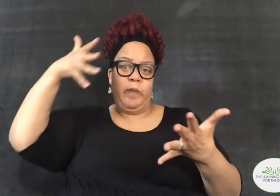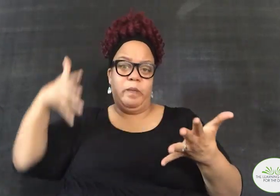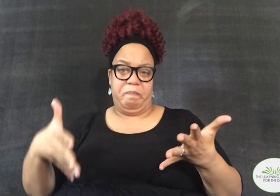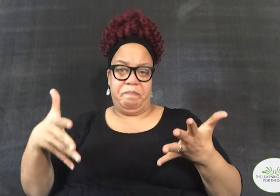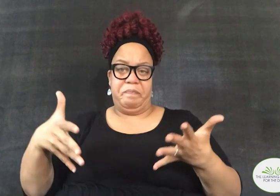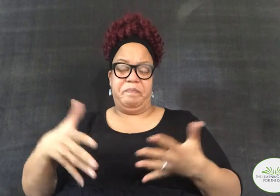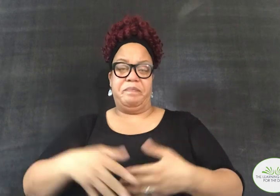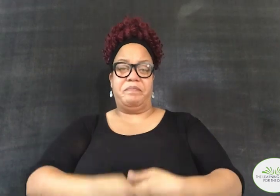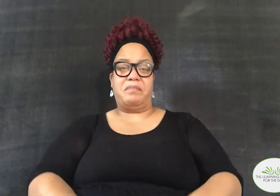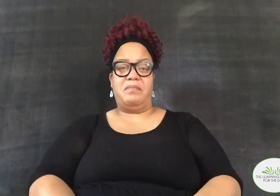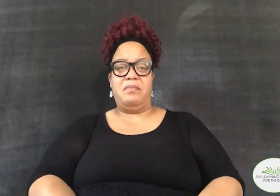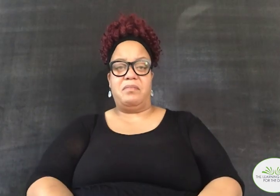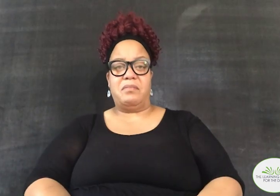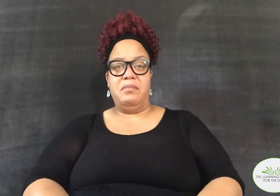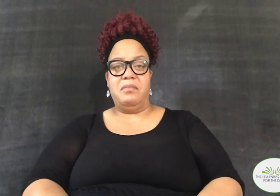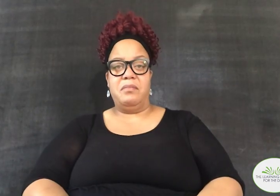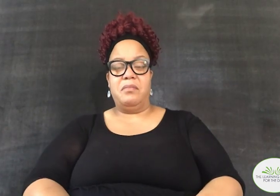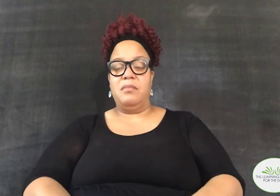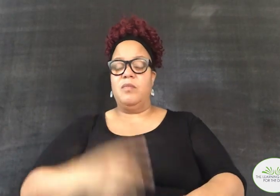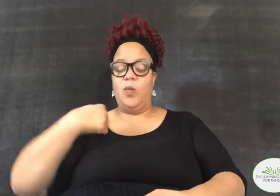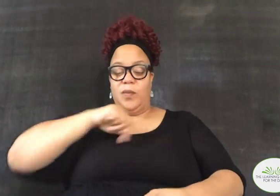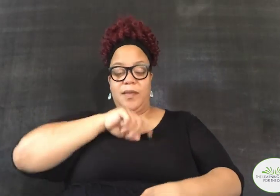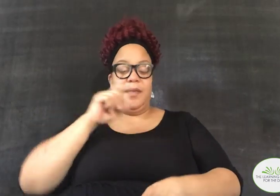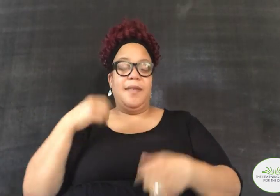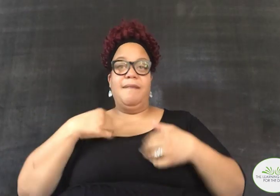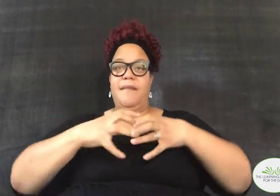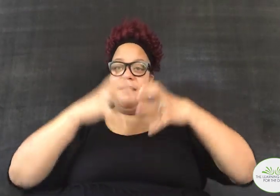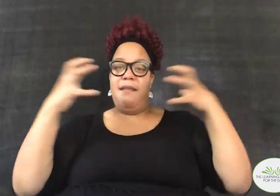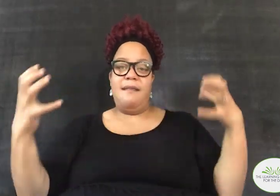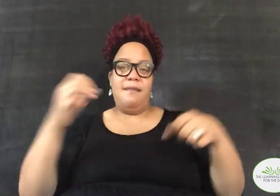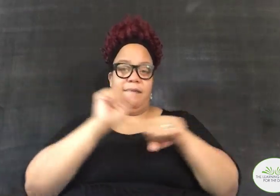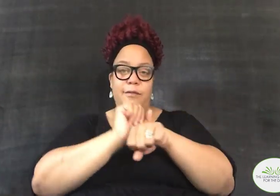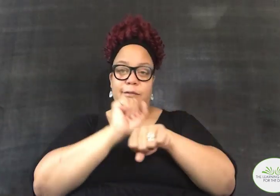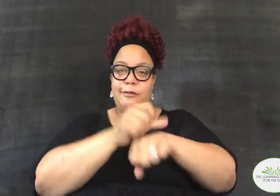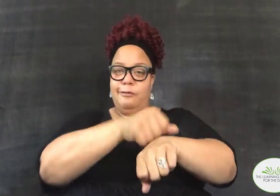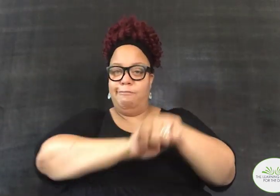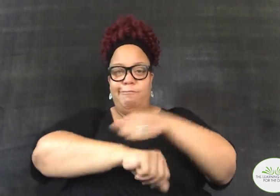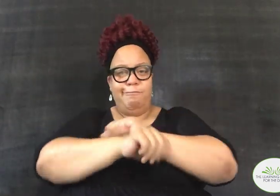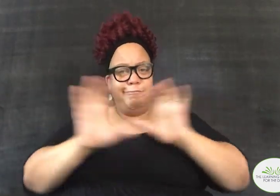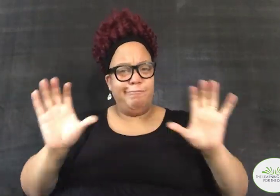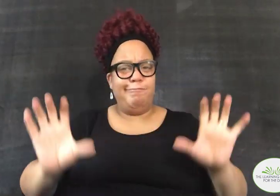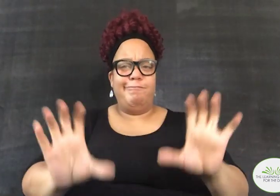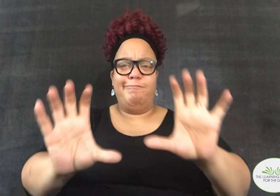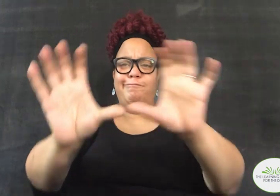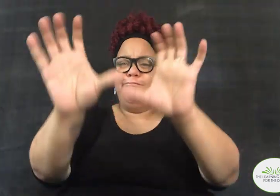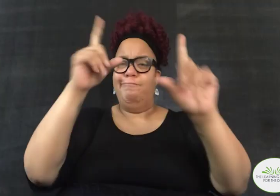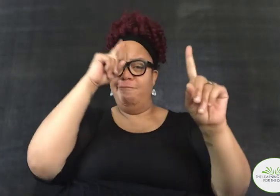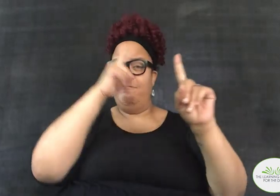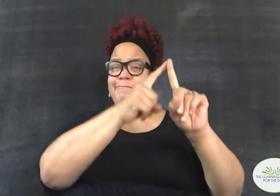We have much work to do in our commitment to drive racial justice and anti-racism.